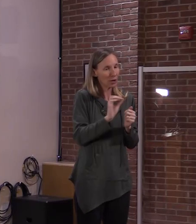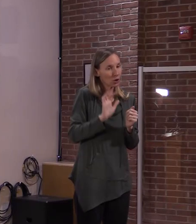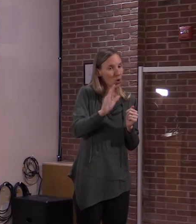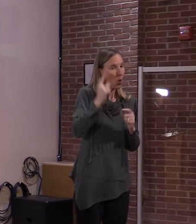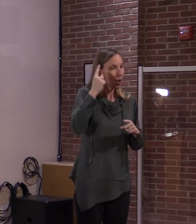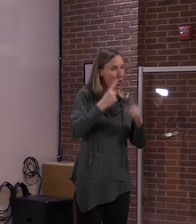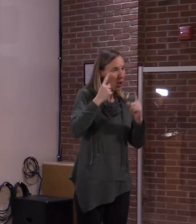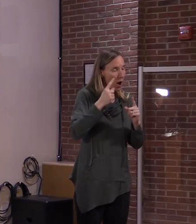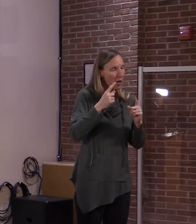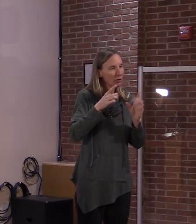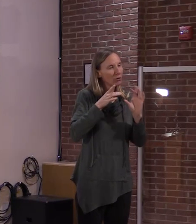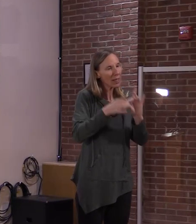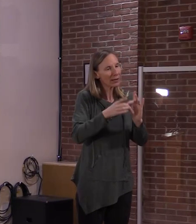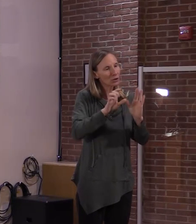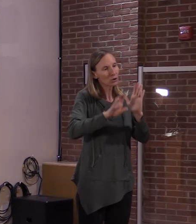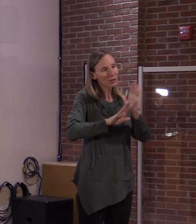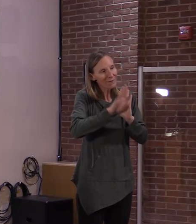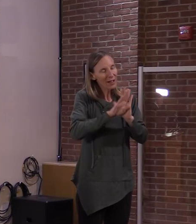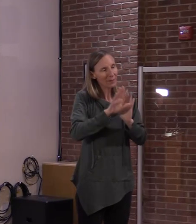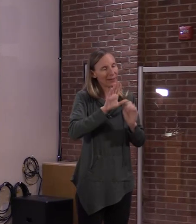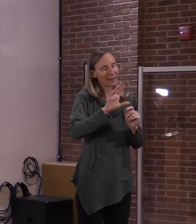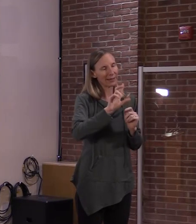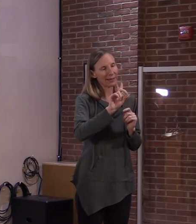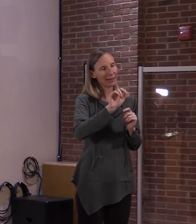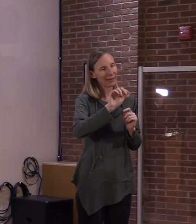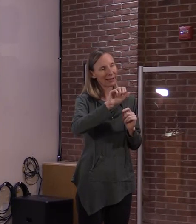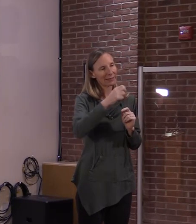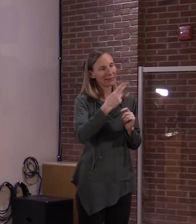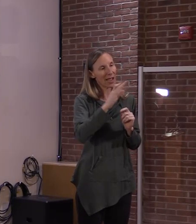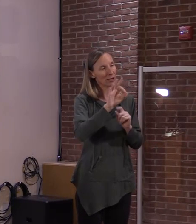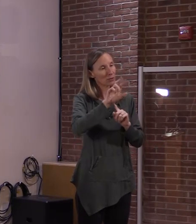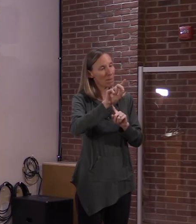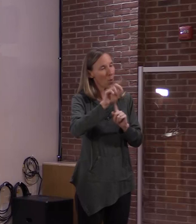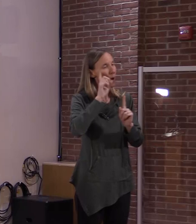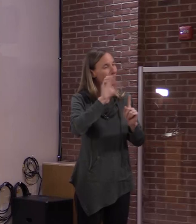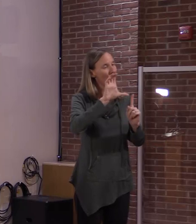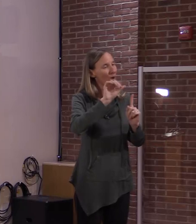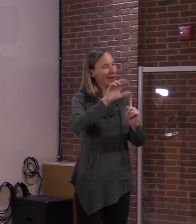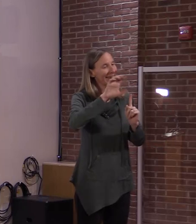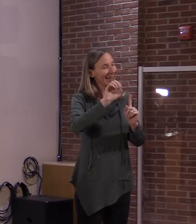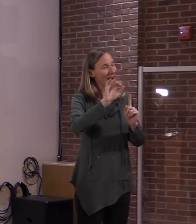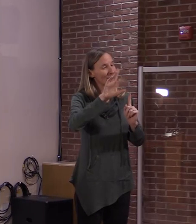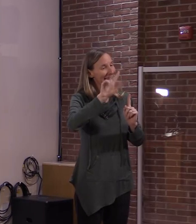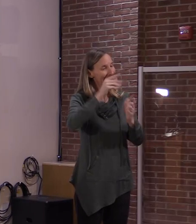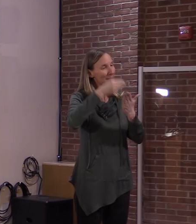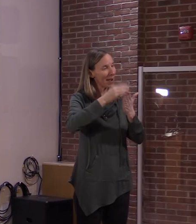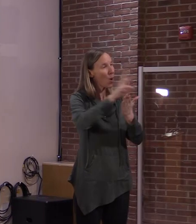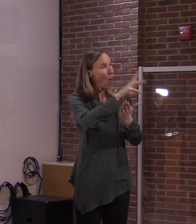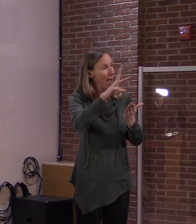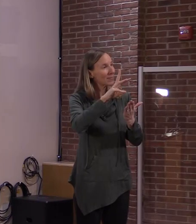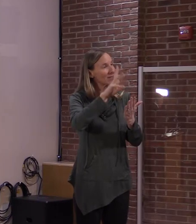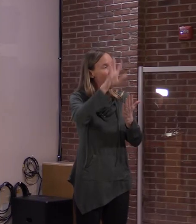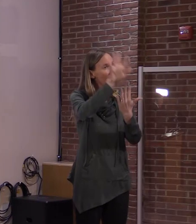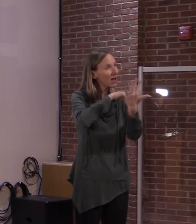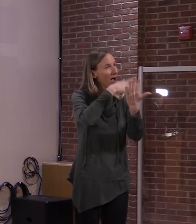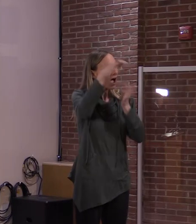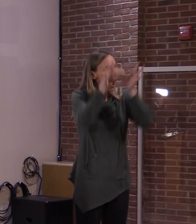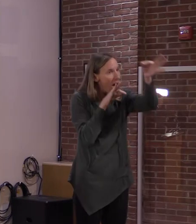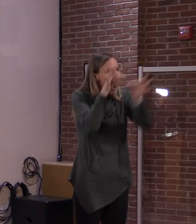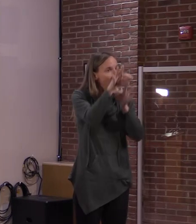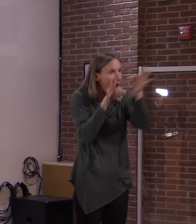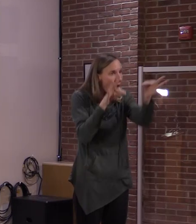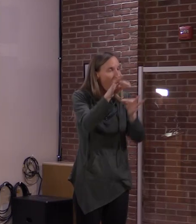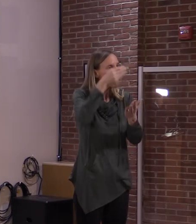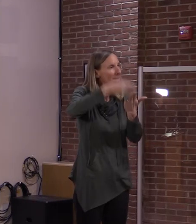in further developing the dashboard for the CARES Act money? I know that was launched several months ago, but it still seems to be